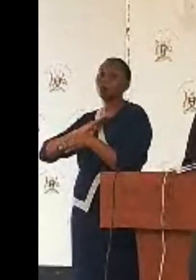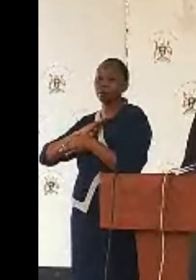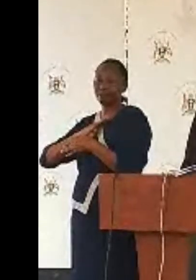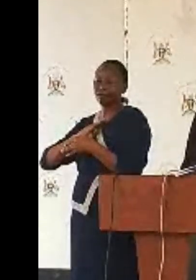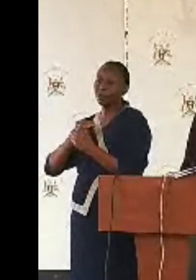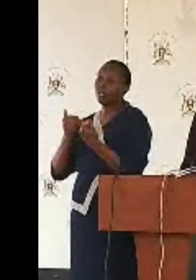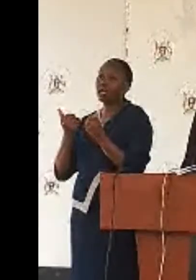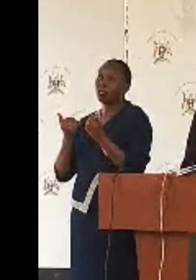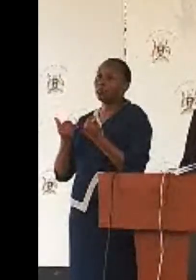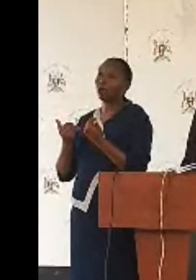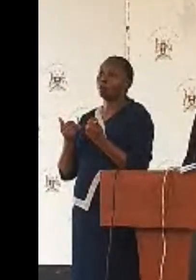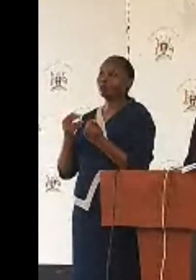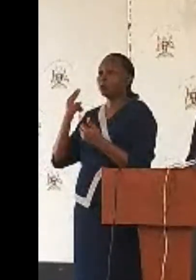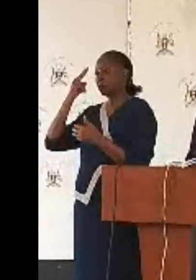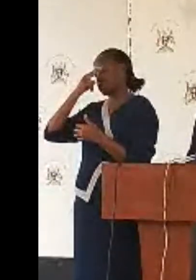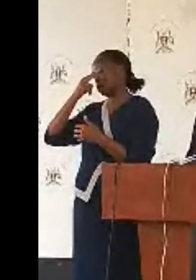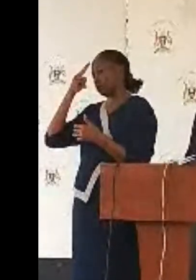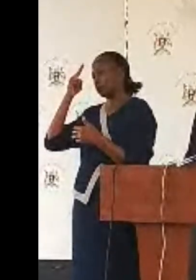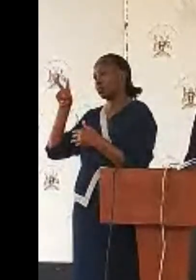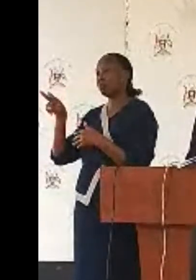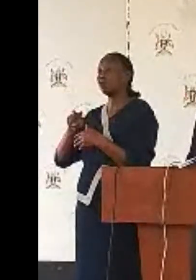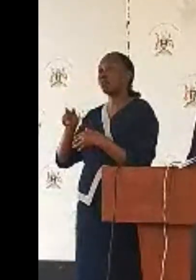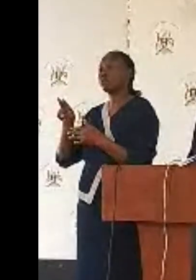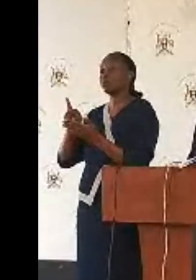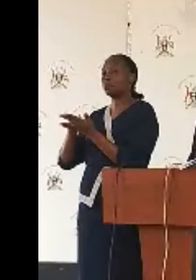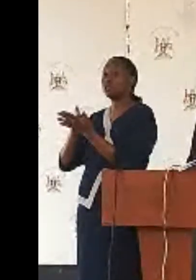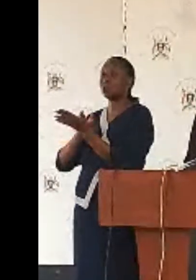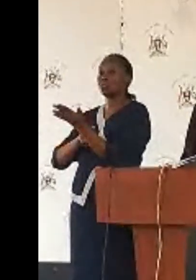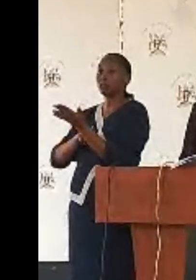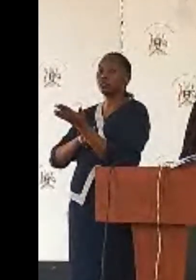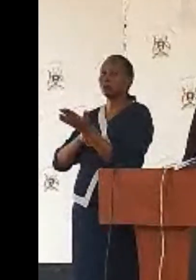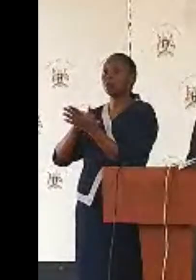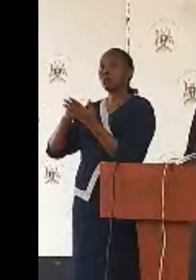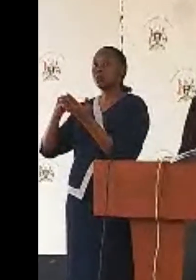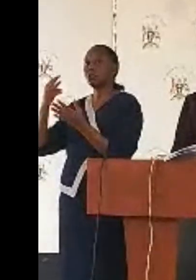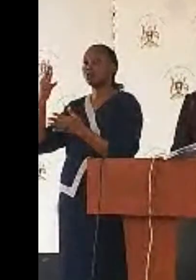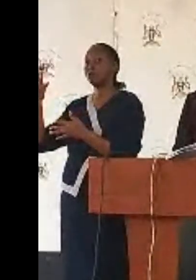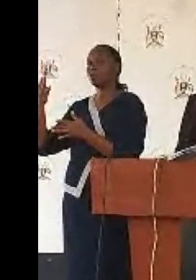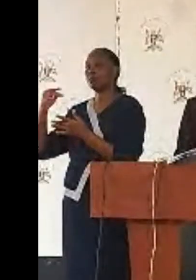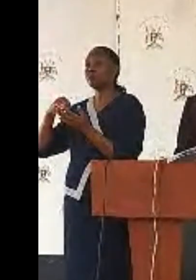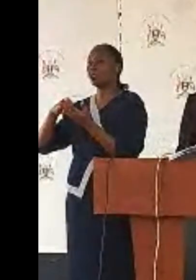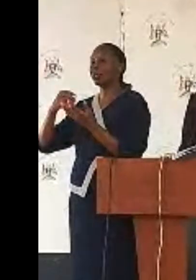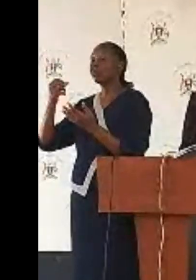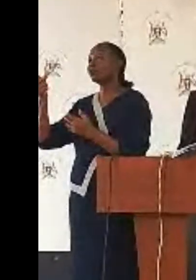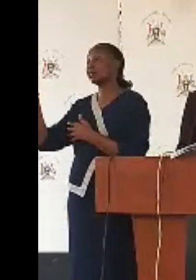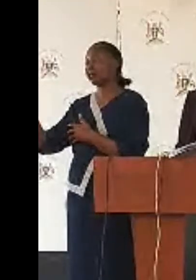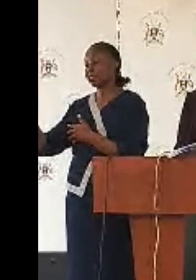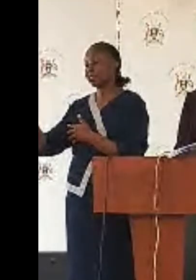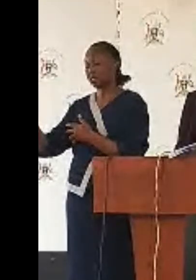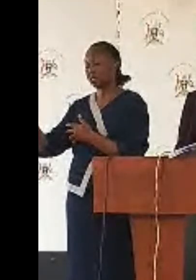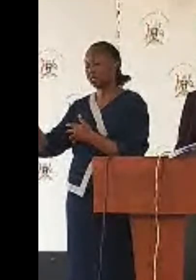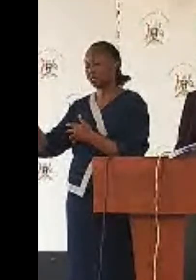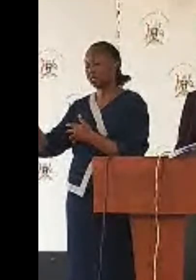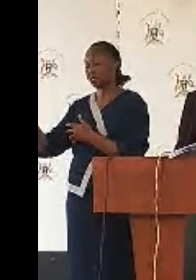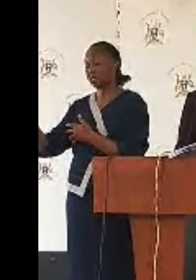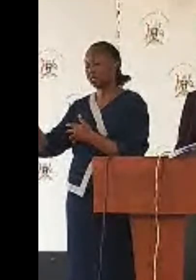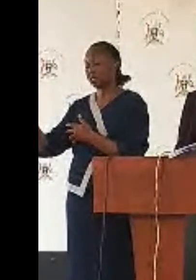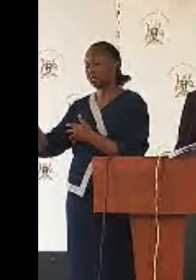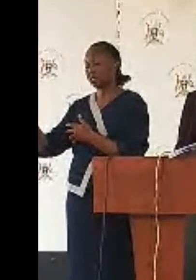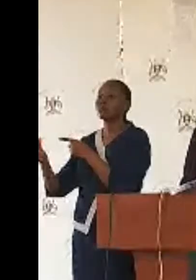N'olwekyo abayizi balina okuwandiikibwa ku siniya ey'okuna. Ku siniya ey'omukaaga